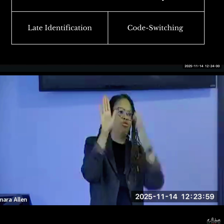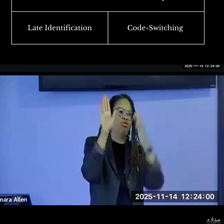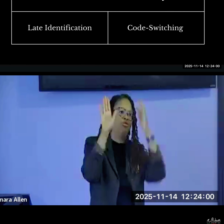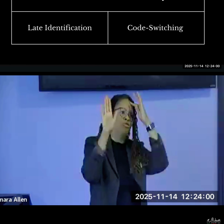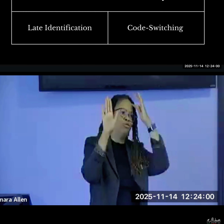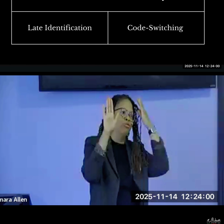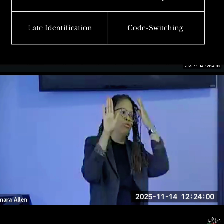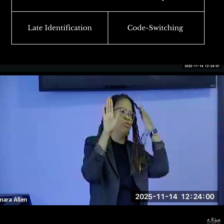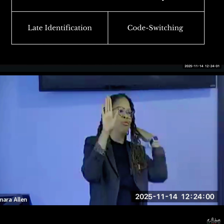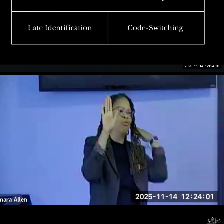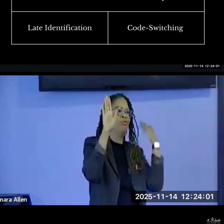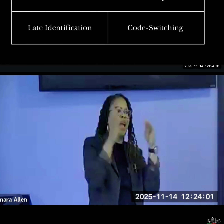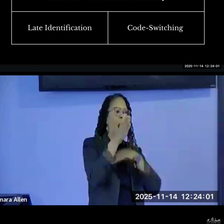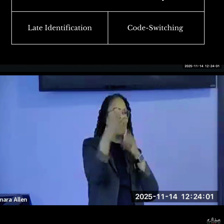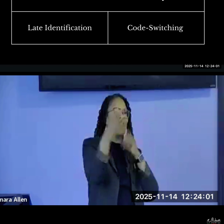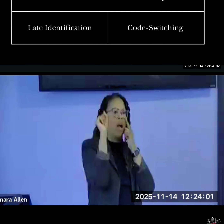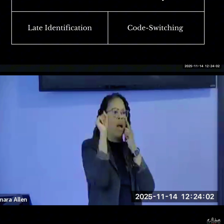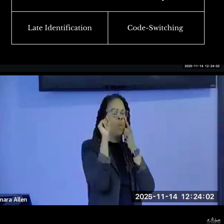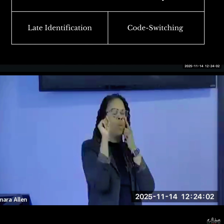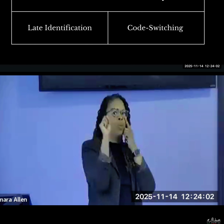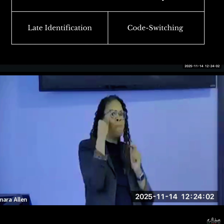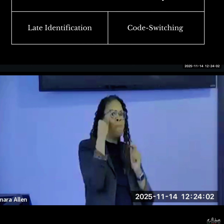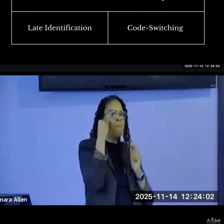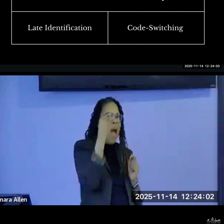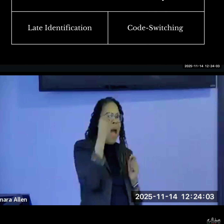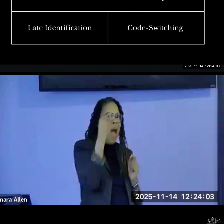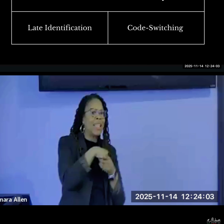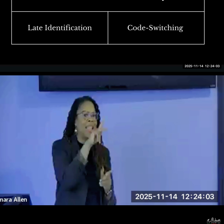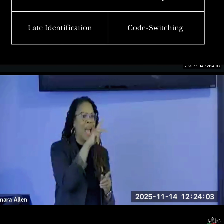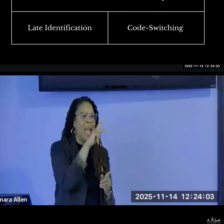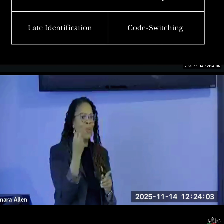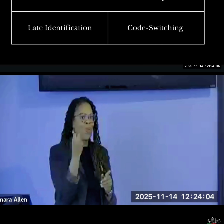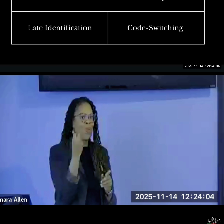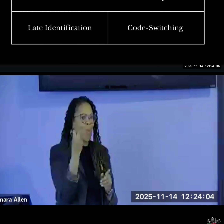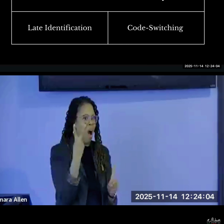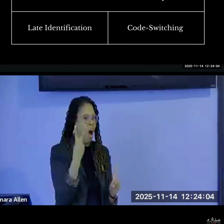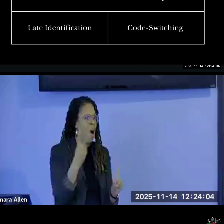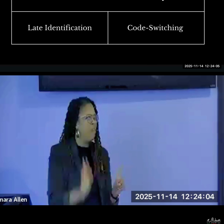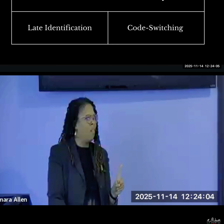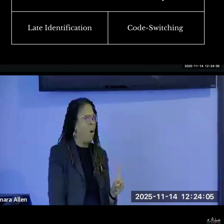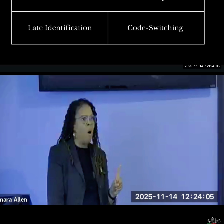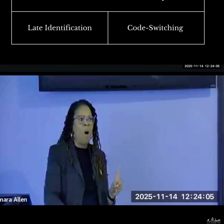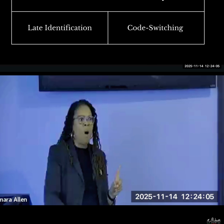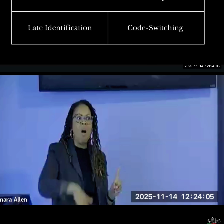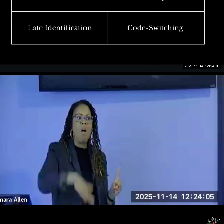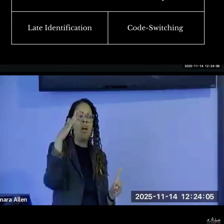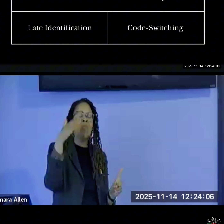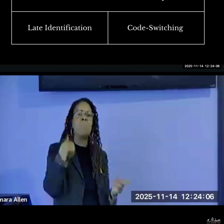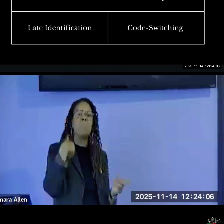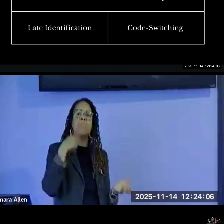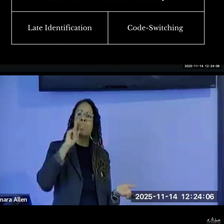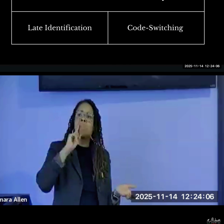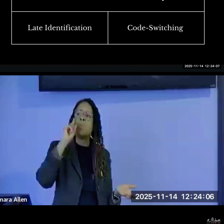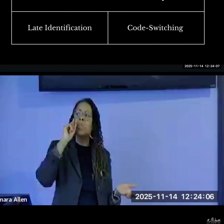identity until their adult life or later in college or after high school.